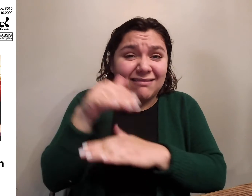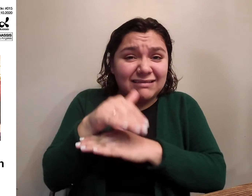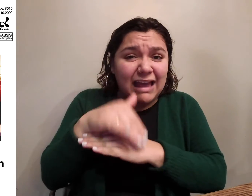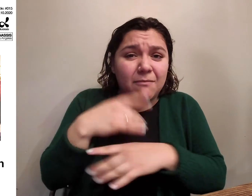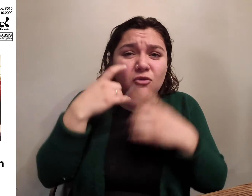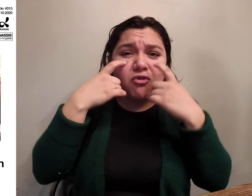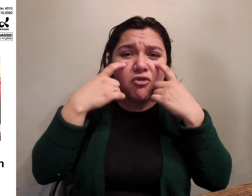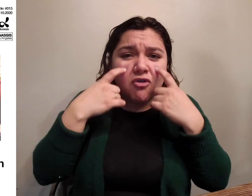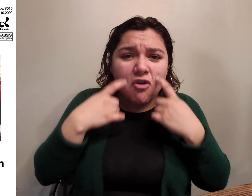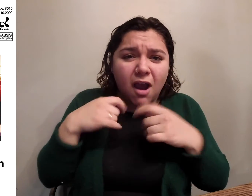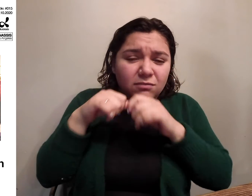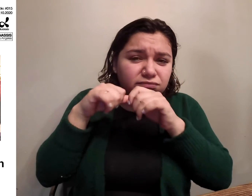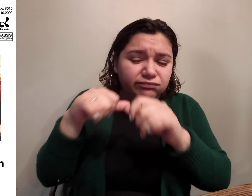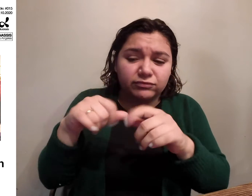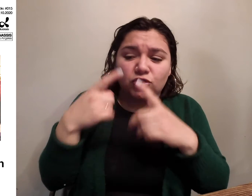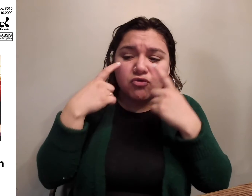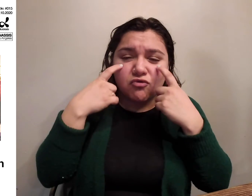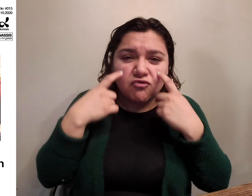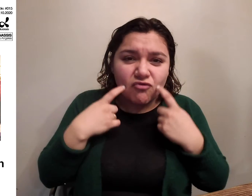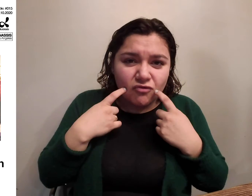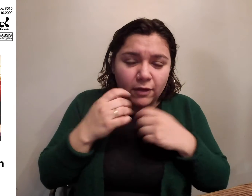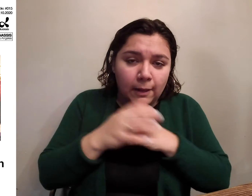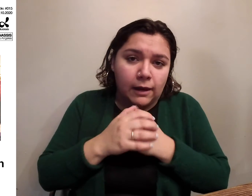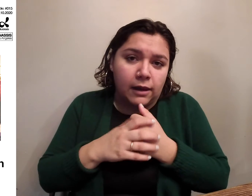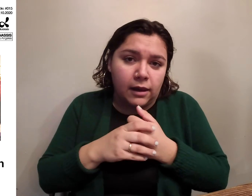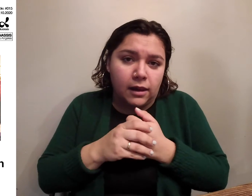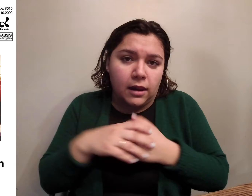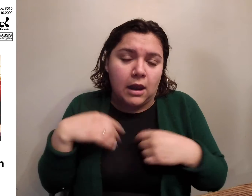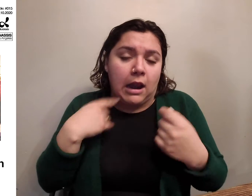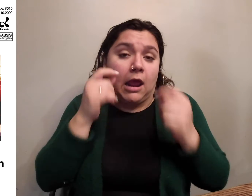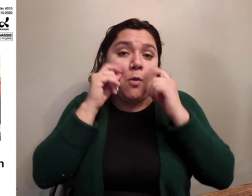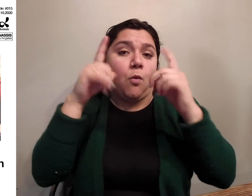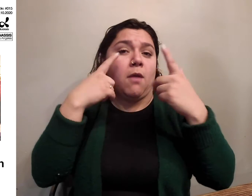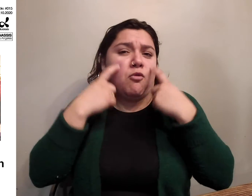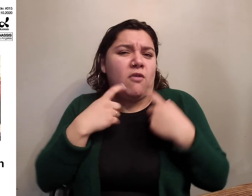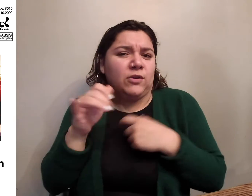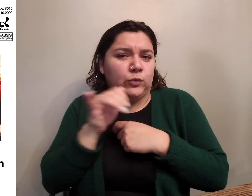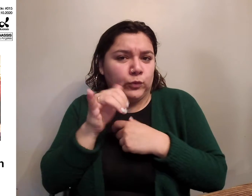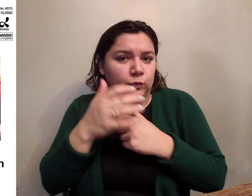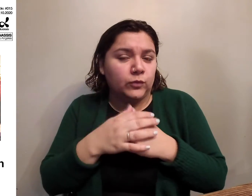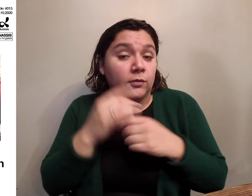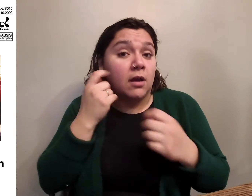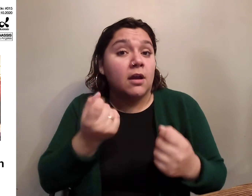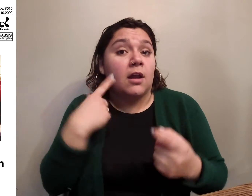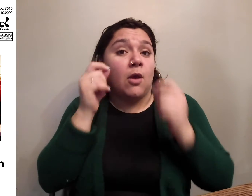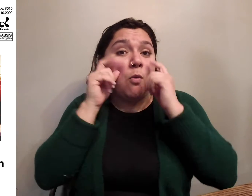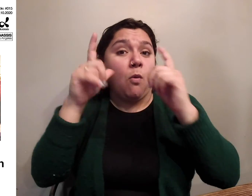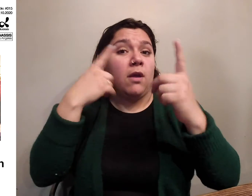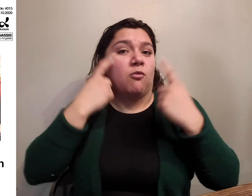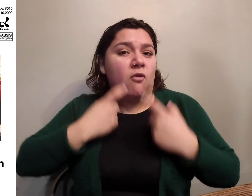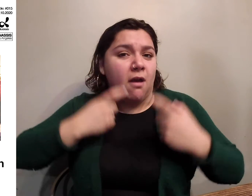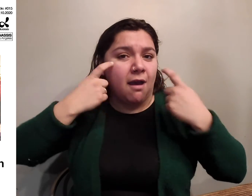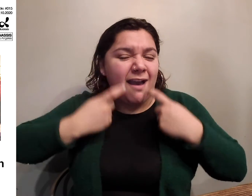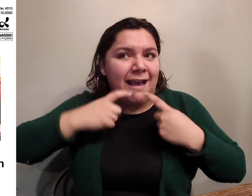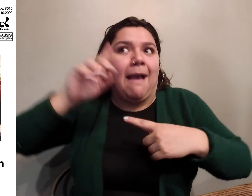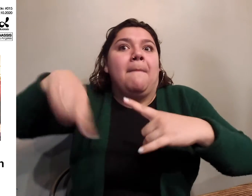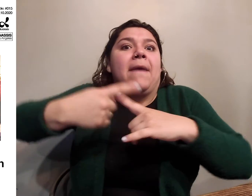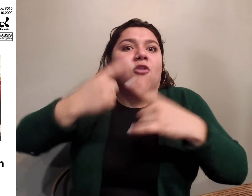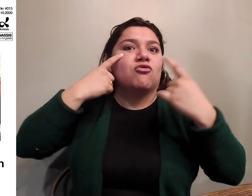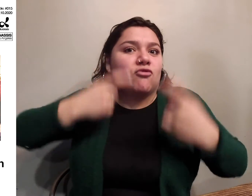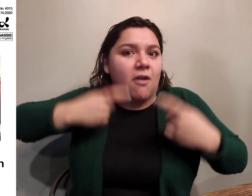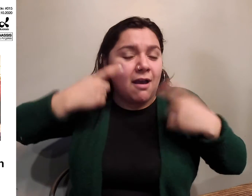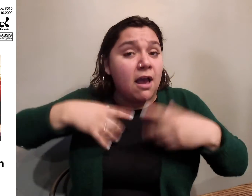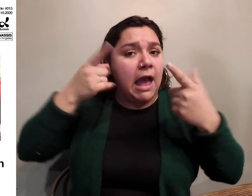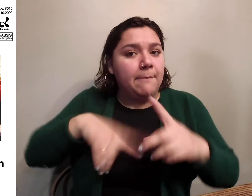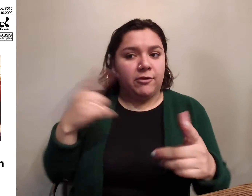away, and I woke up crying, and I woke up crying about Prine, and then the first